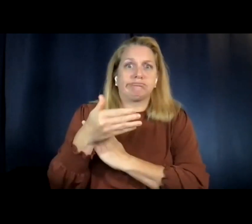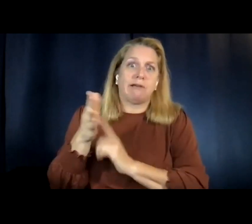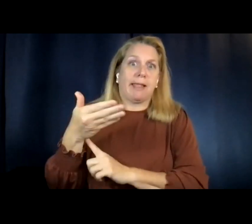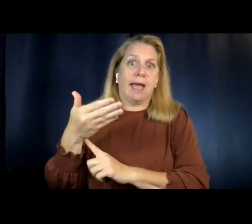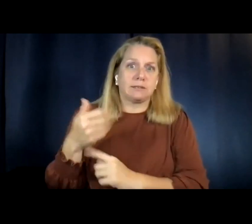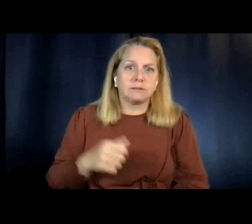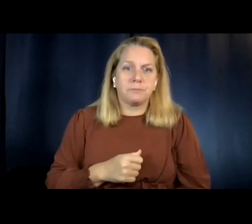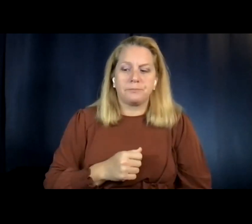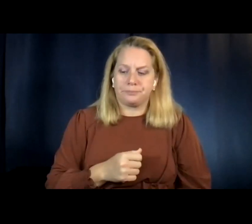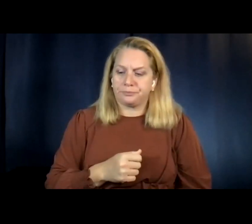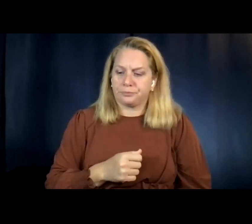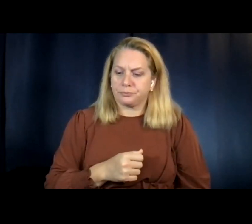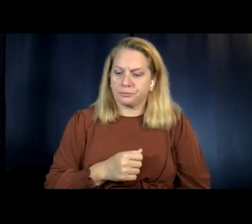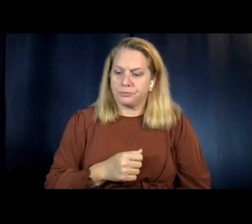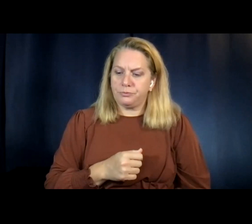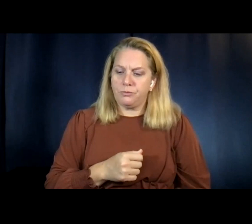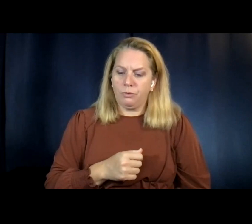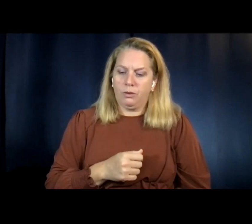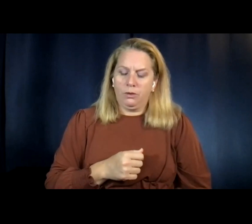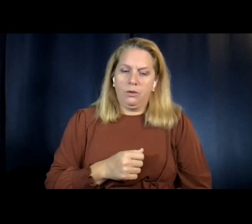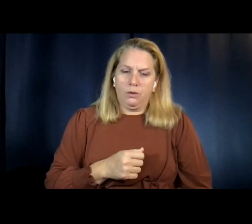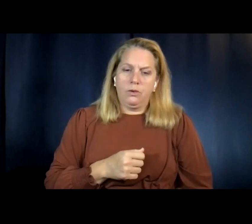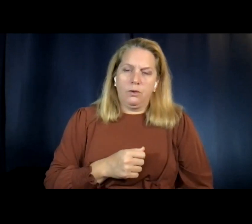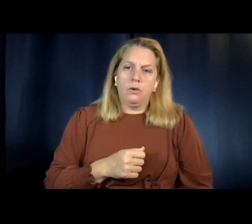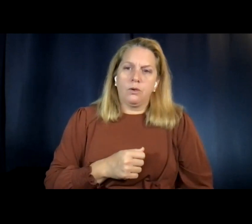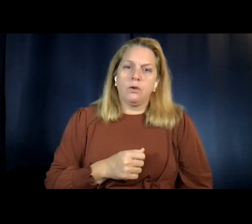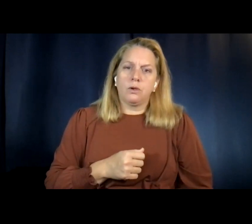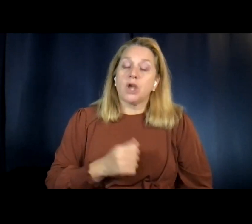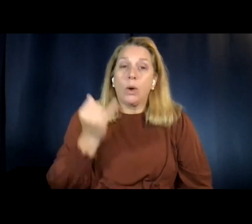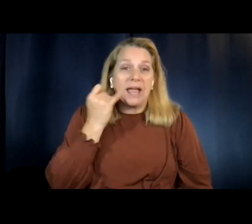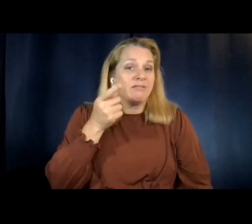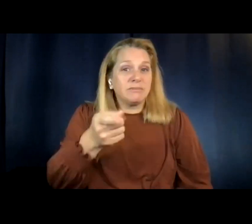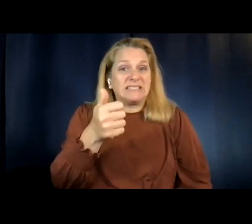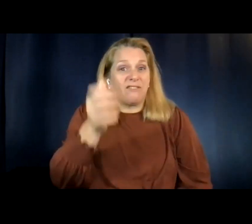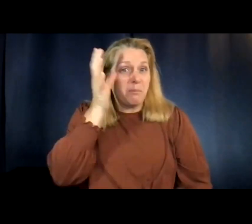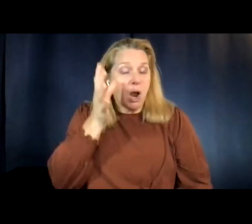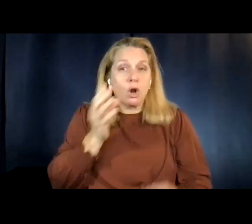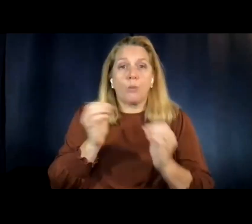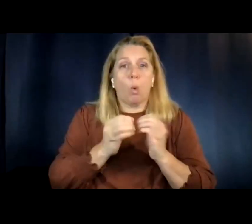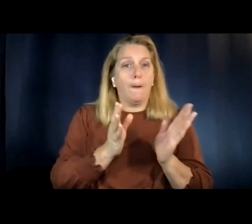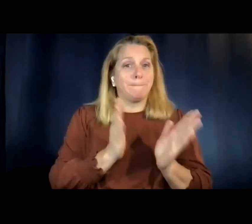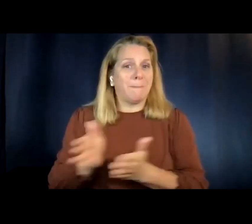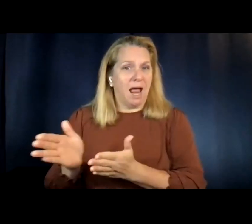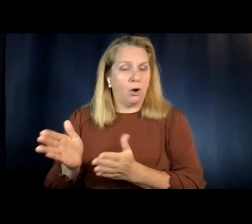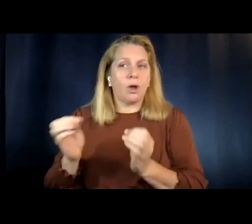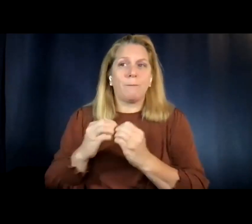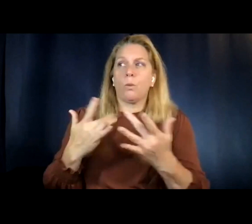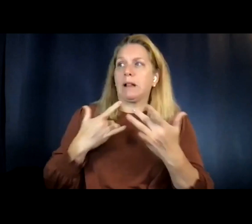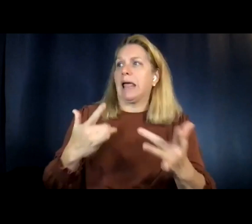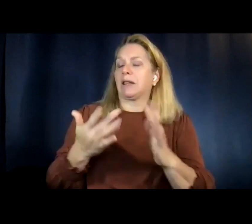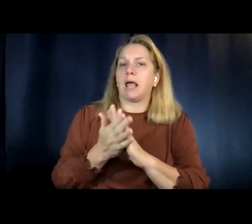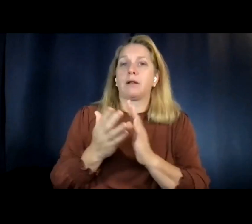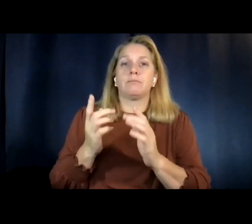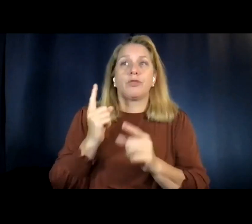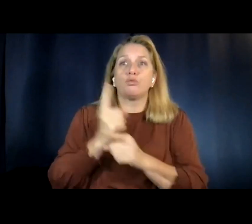So I guess the thing with me is, if you're prepared, you're more likely to get the referral or the